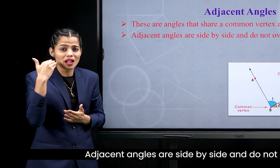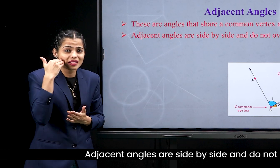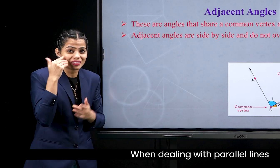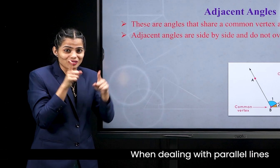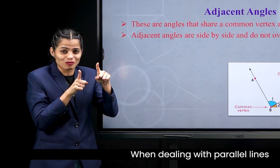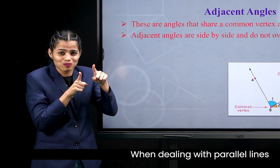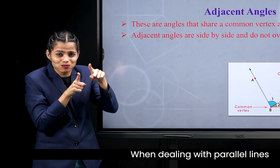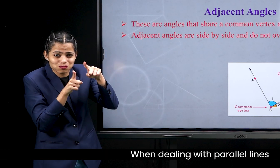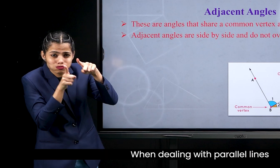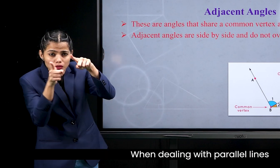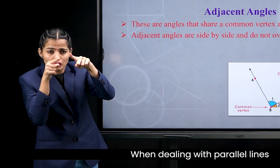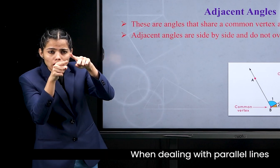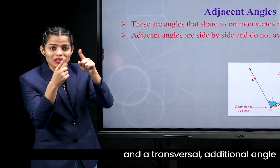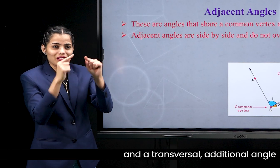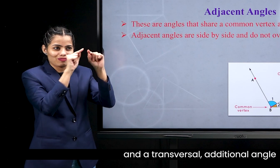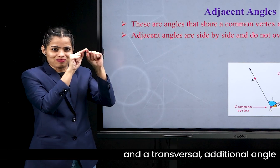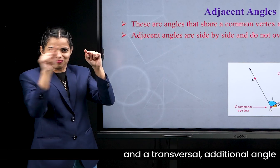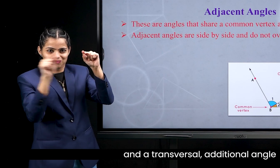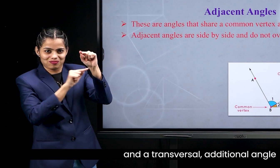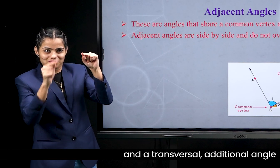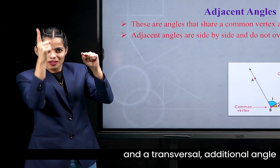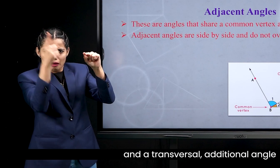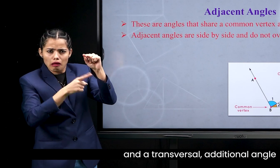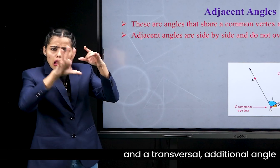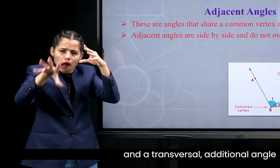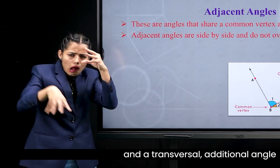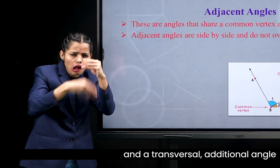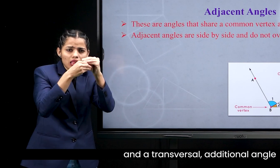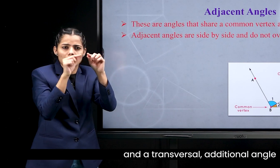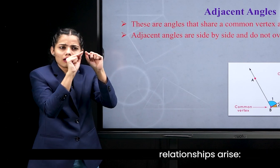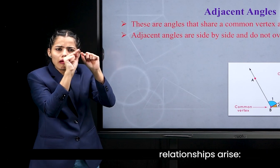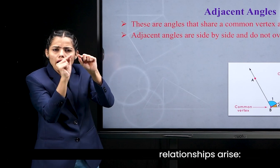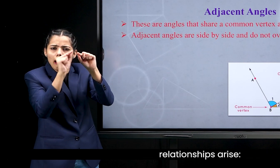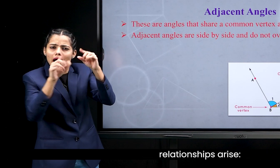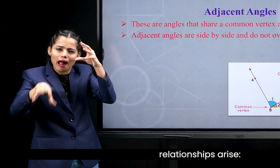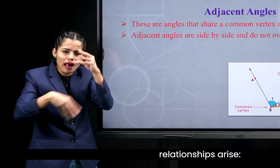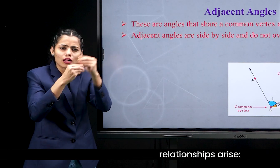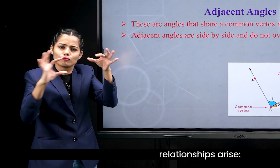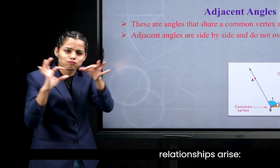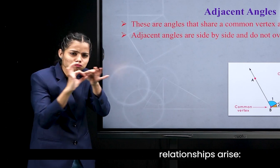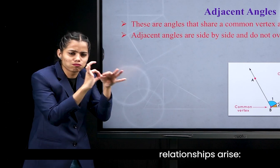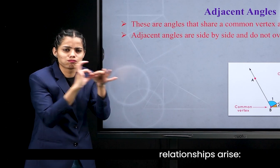When dealing with parallel lines and a transversal, additional angle relationship arise.